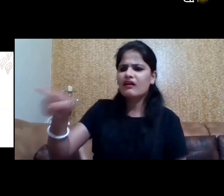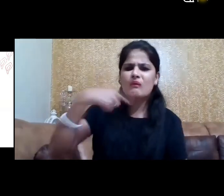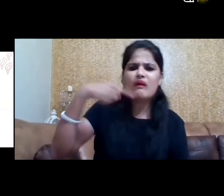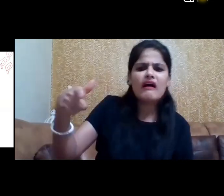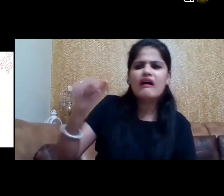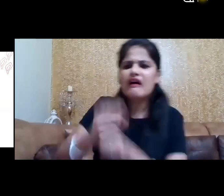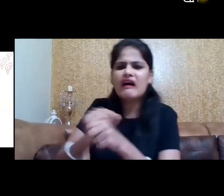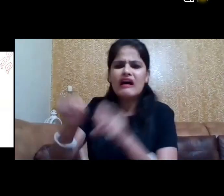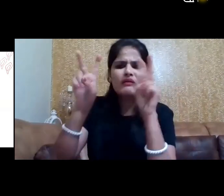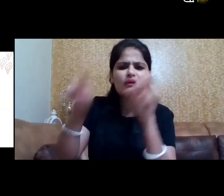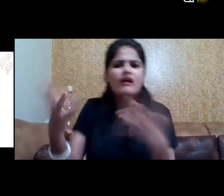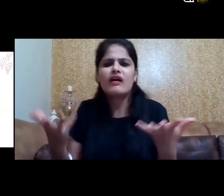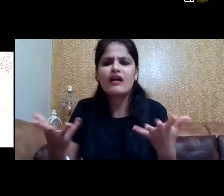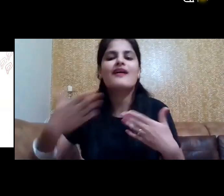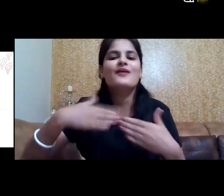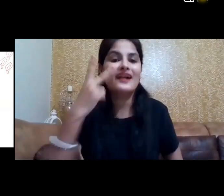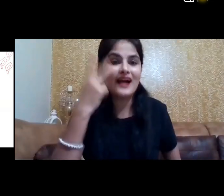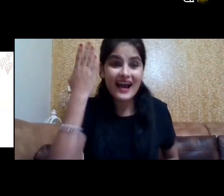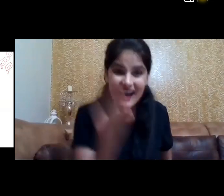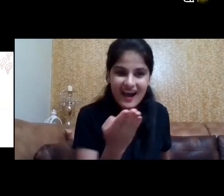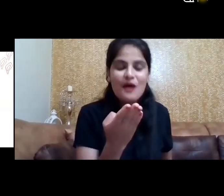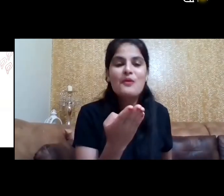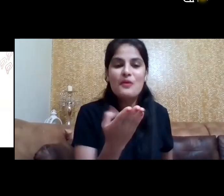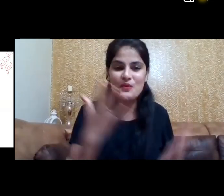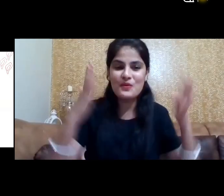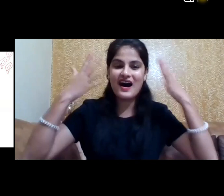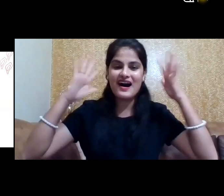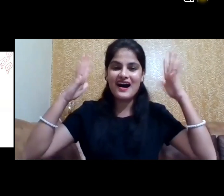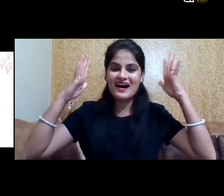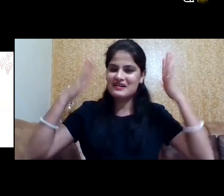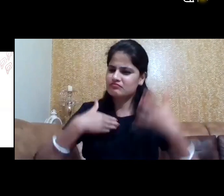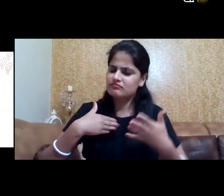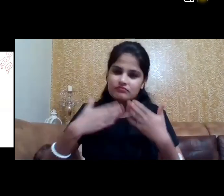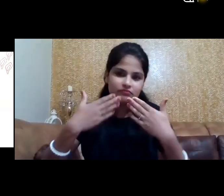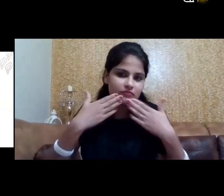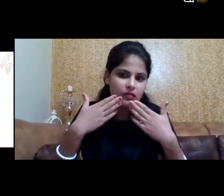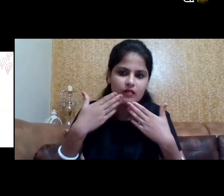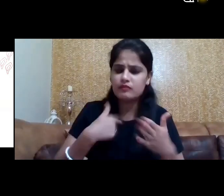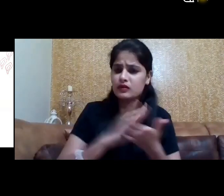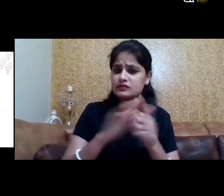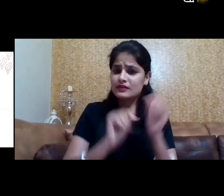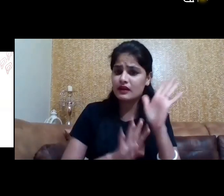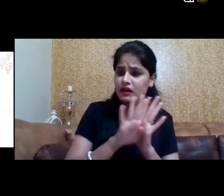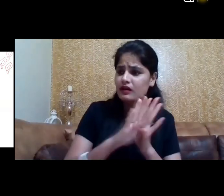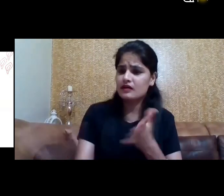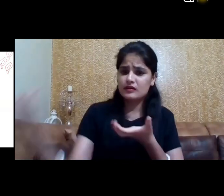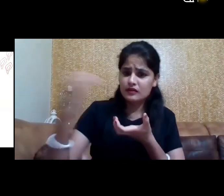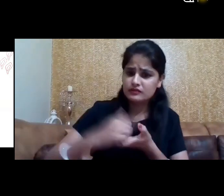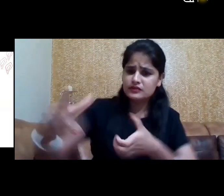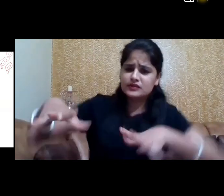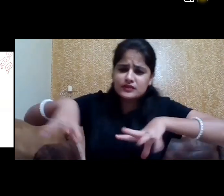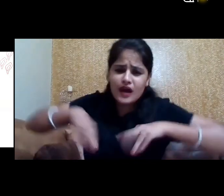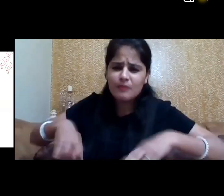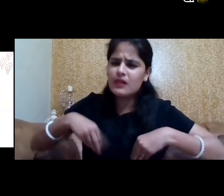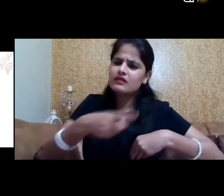invite all of those. Who they are, what they do, we'll tell you about that. So you see these pictures, wow, waving hands. These